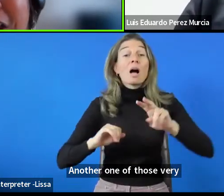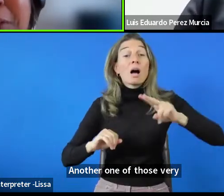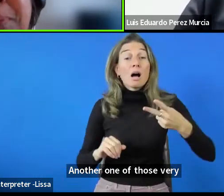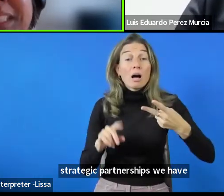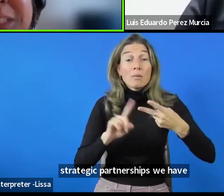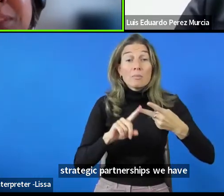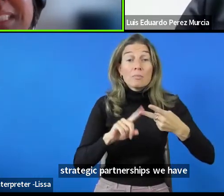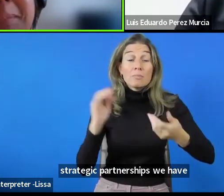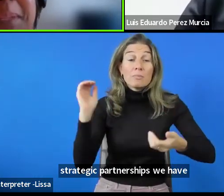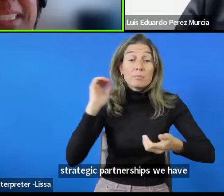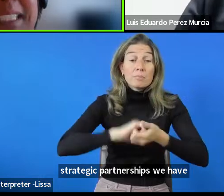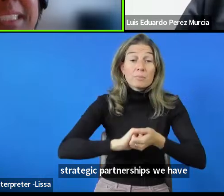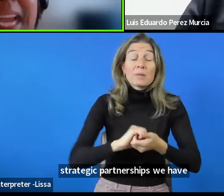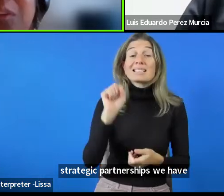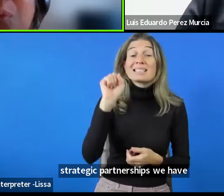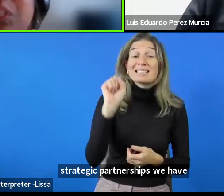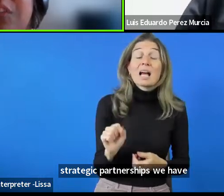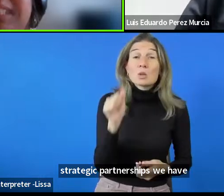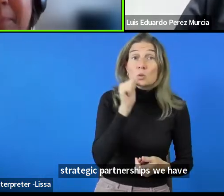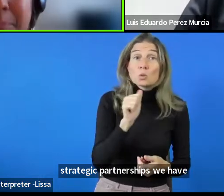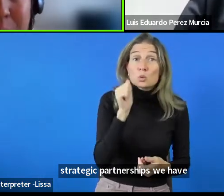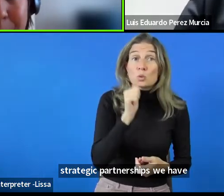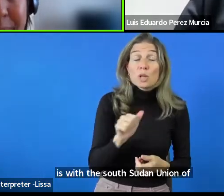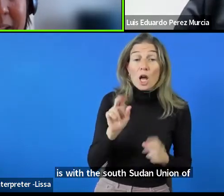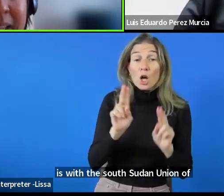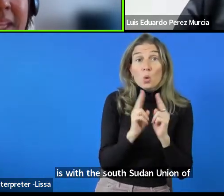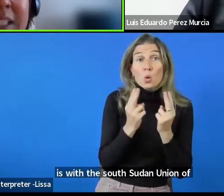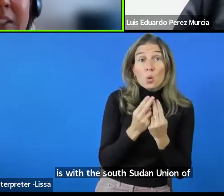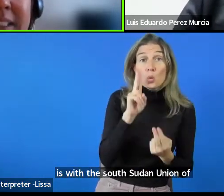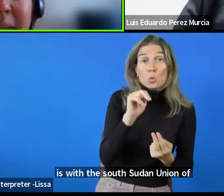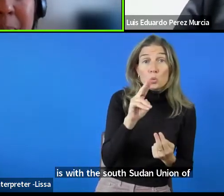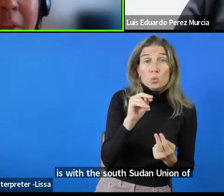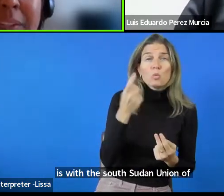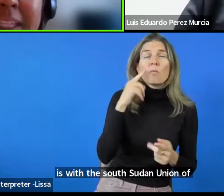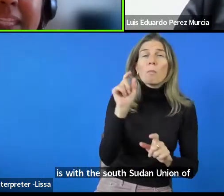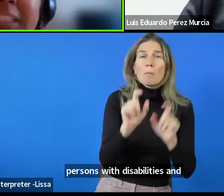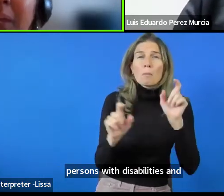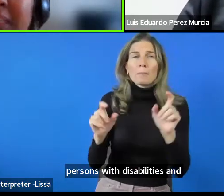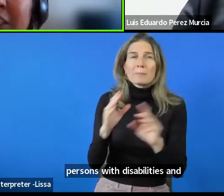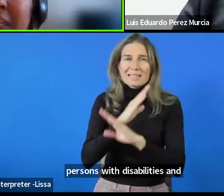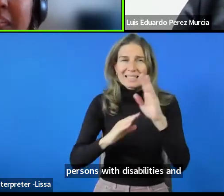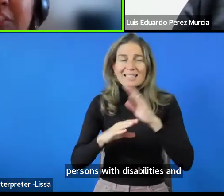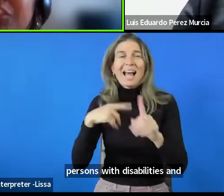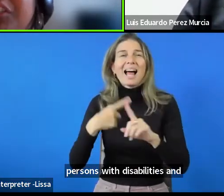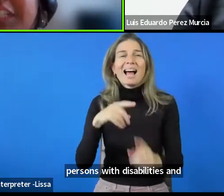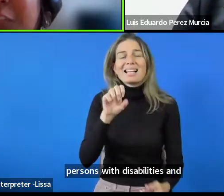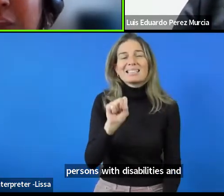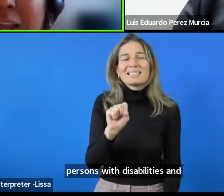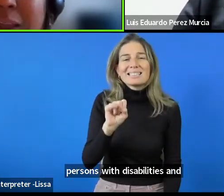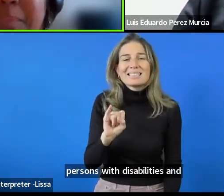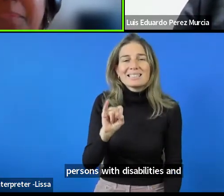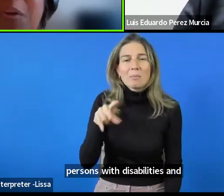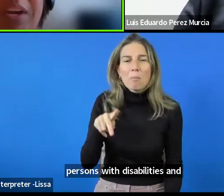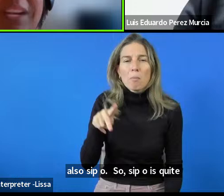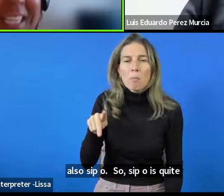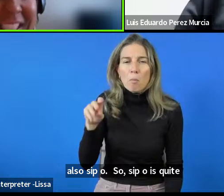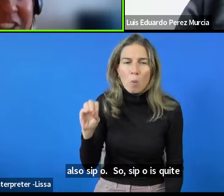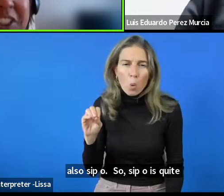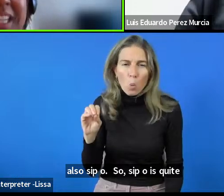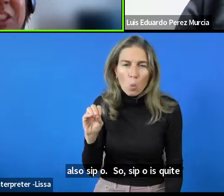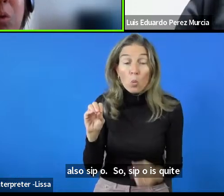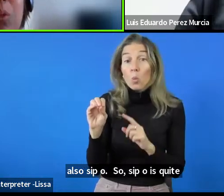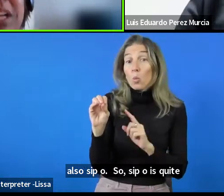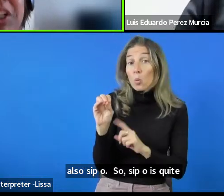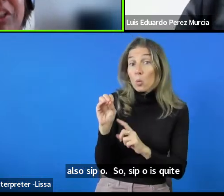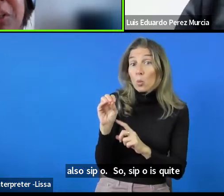Union of Persons with Disabilities and also SEPO. So SEPO is quite a unique